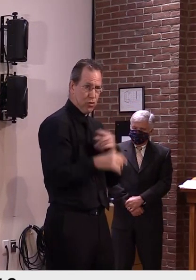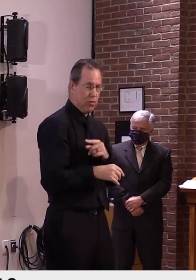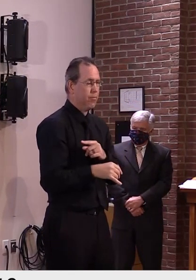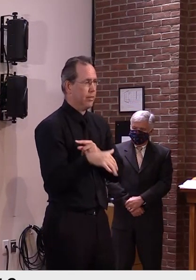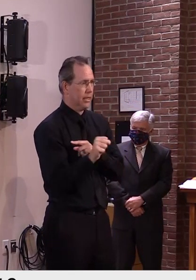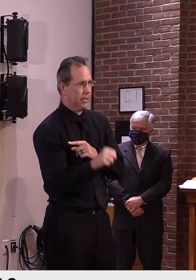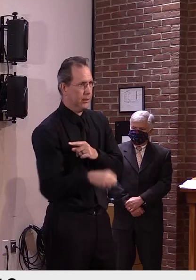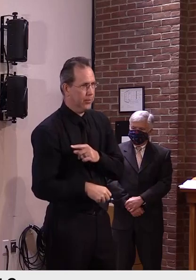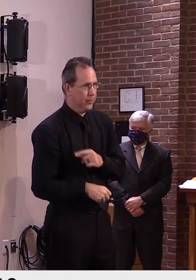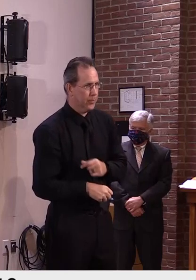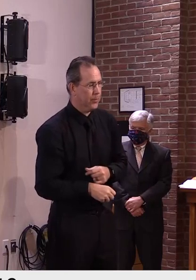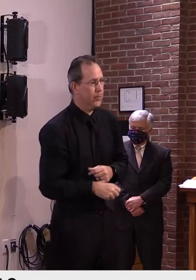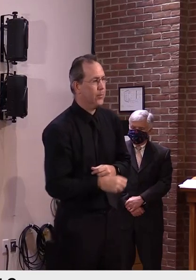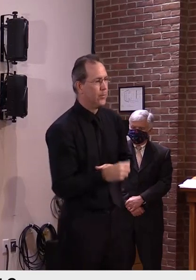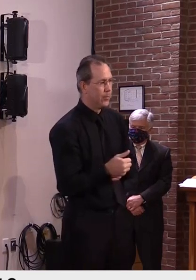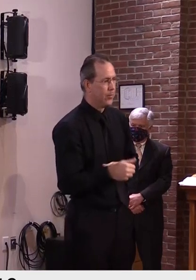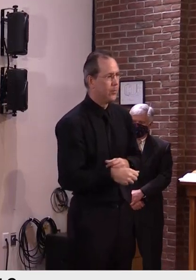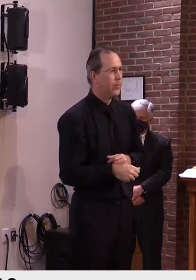Stuart, NBC 5.